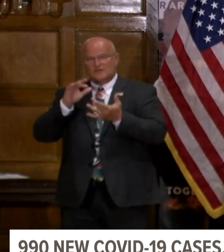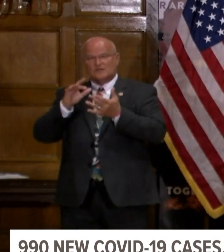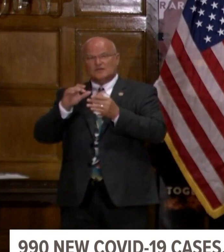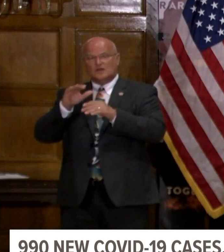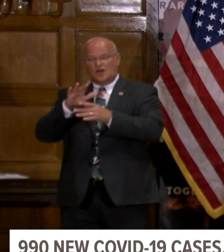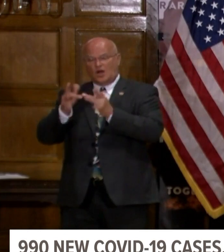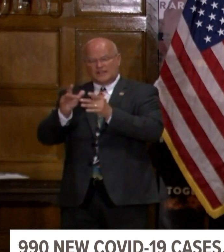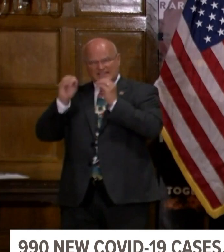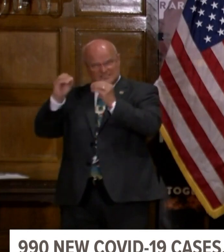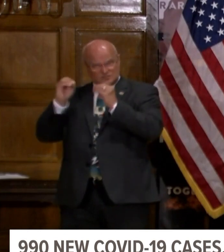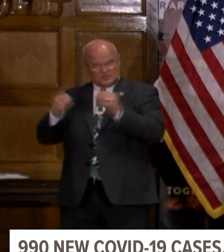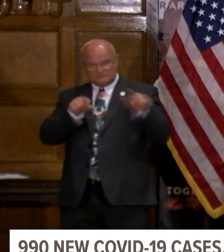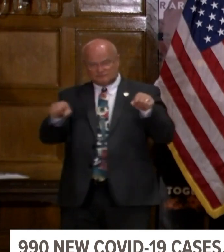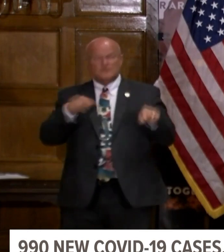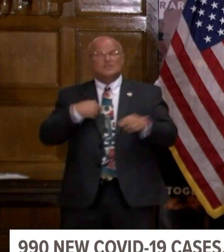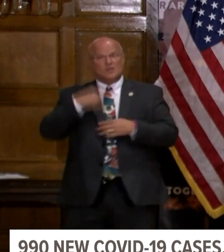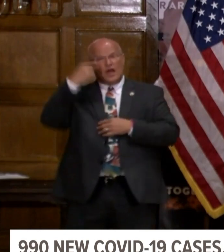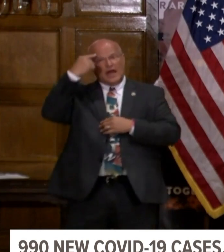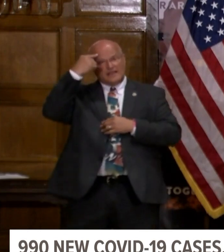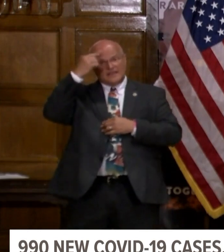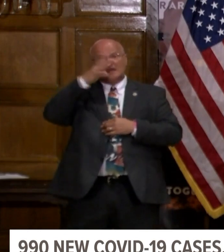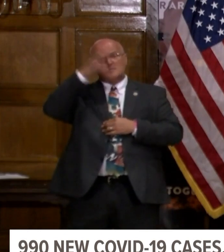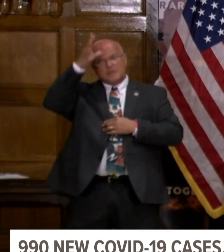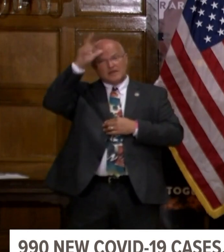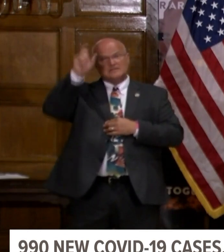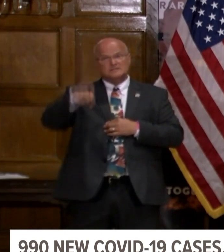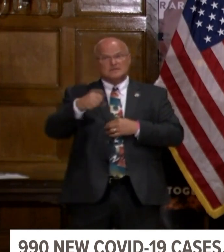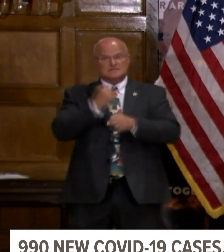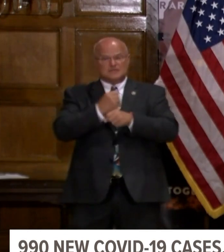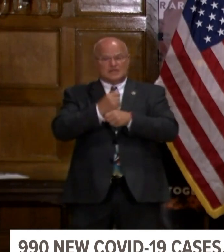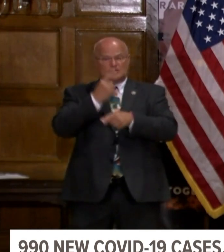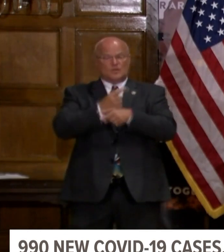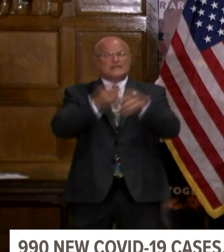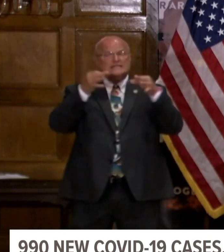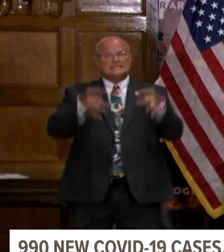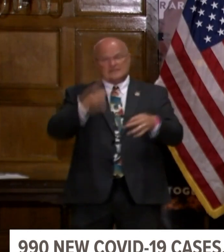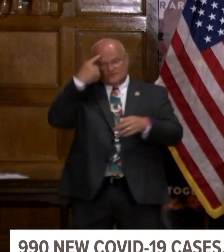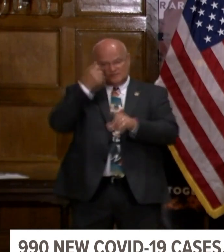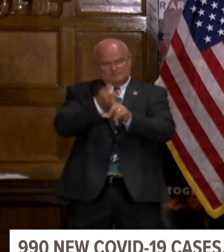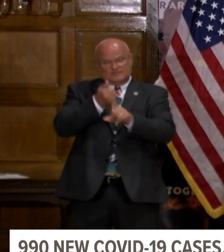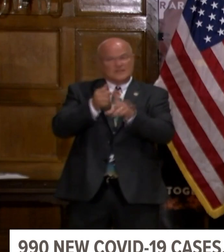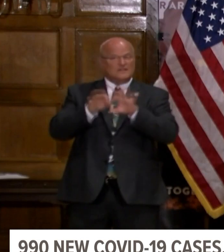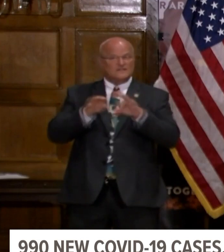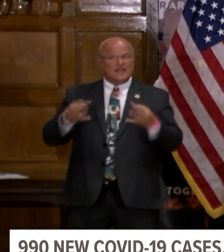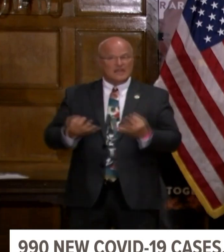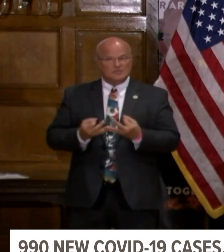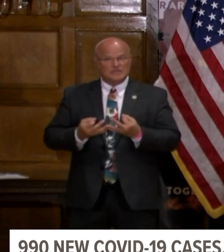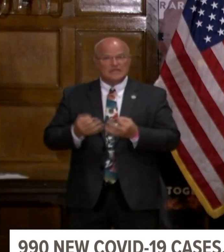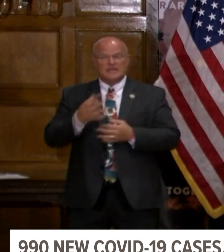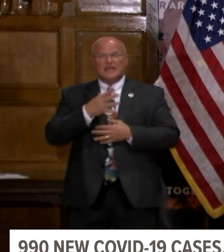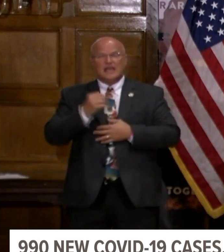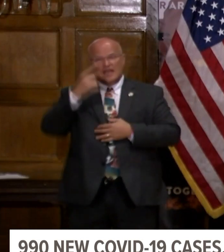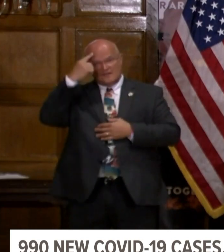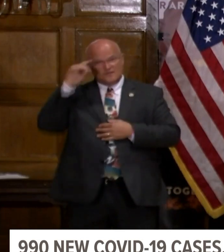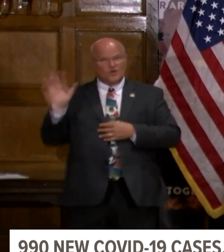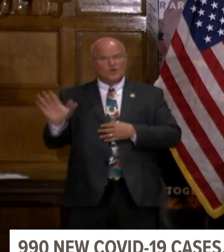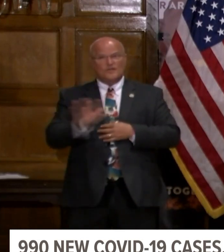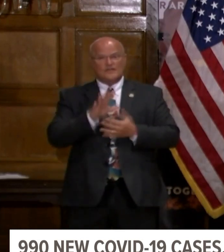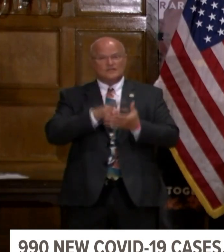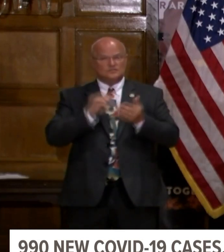online instruction. And so I do believe that parents have to make the right decision for their family and for